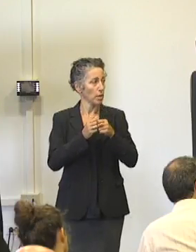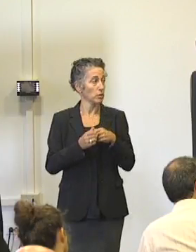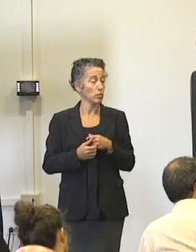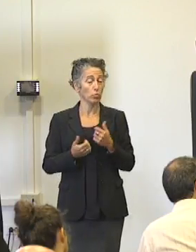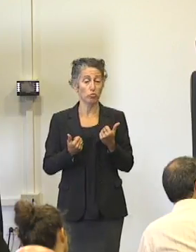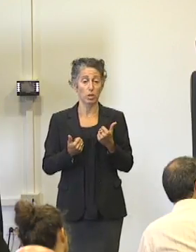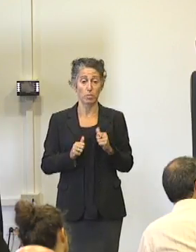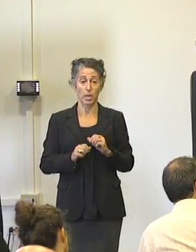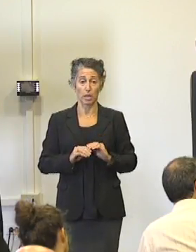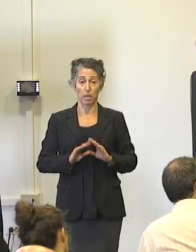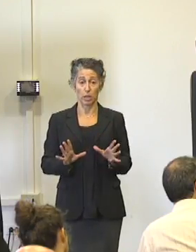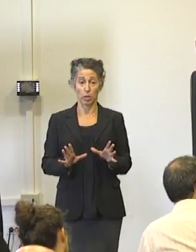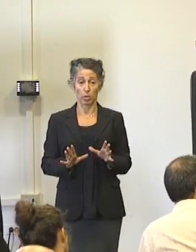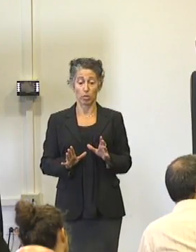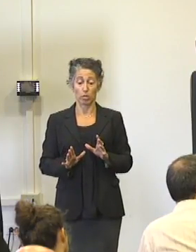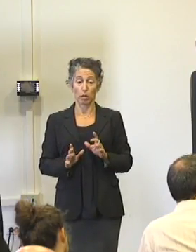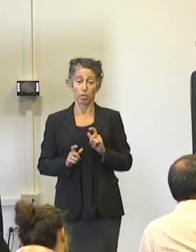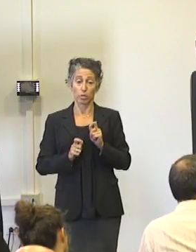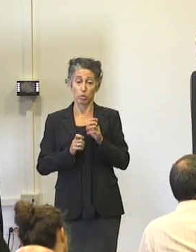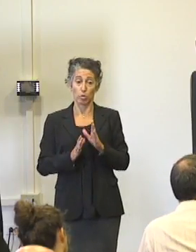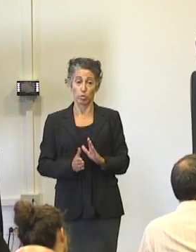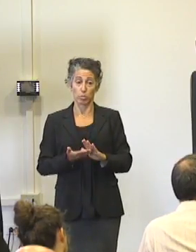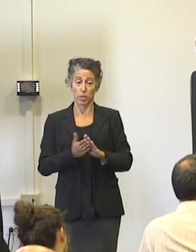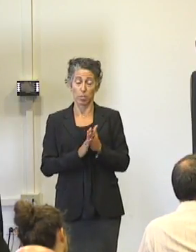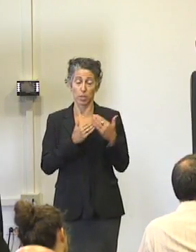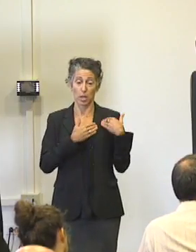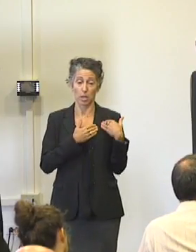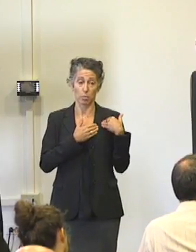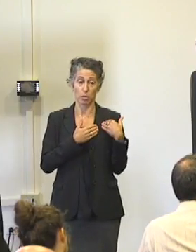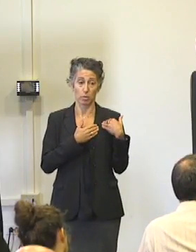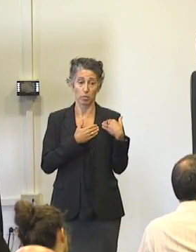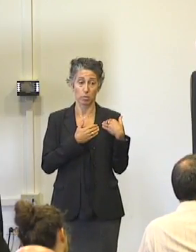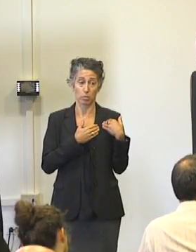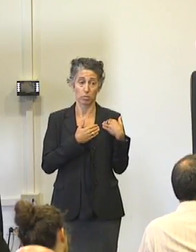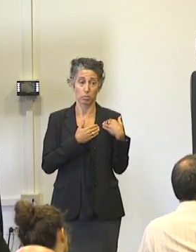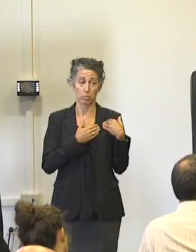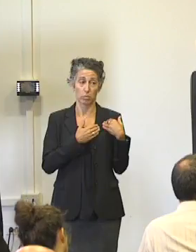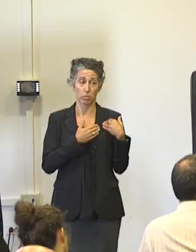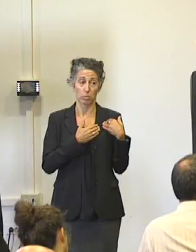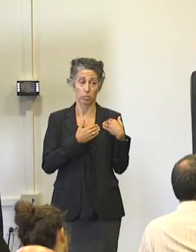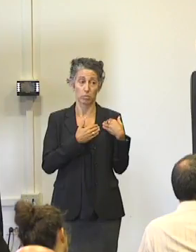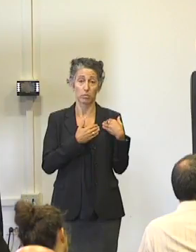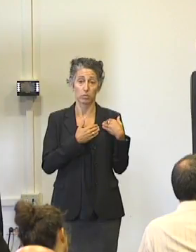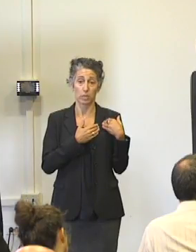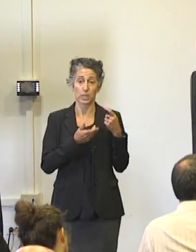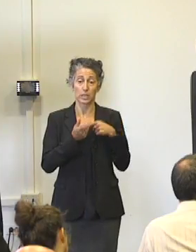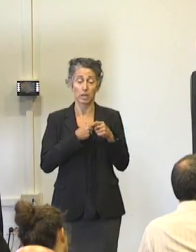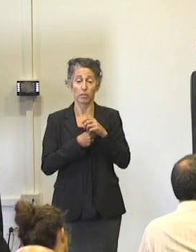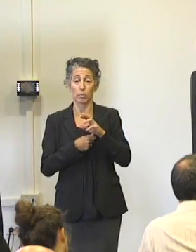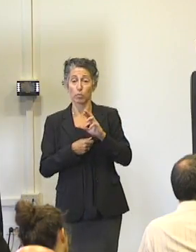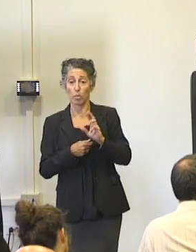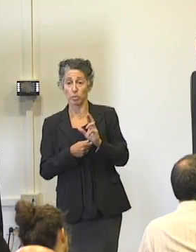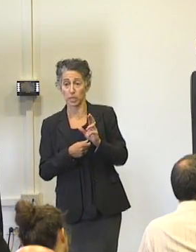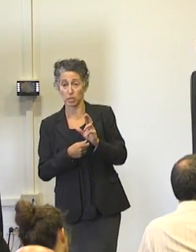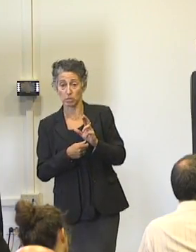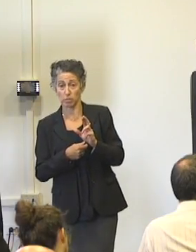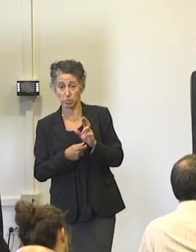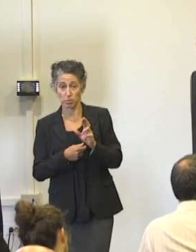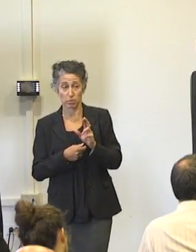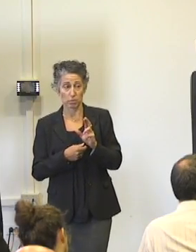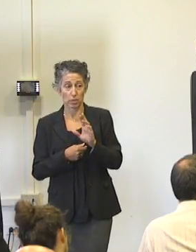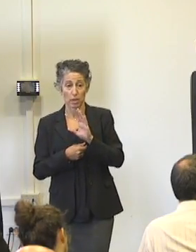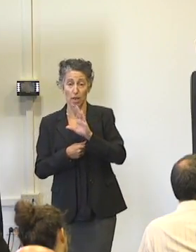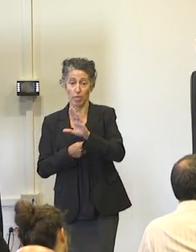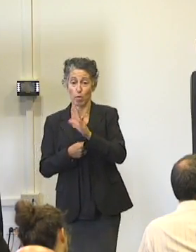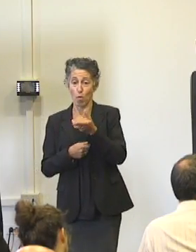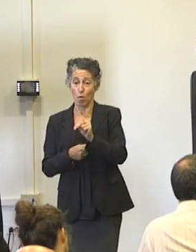clear is make the donors accountable to these extreme right billionaire donors rather than even to Republican party members in their